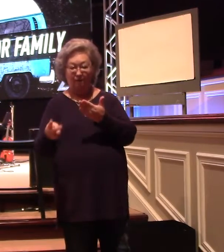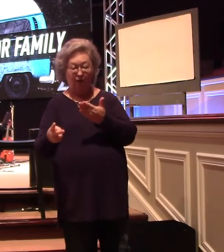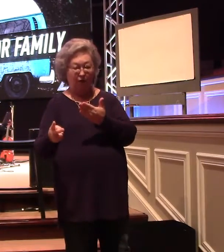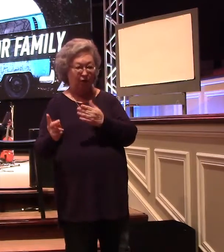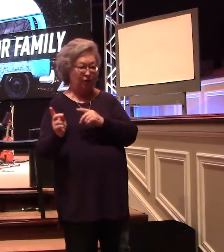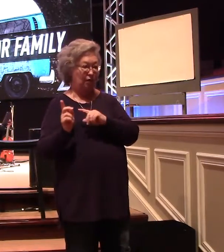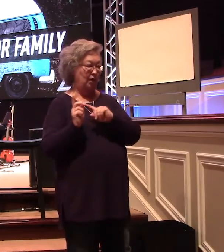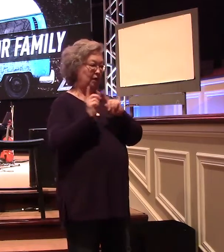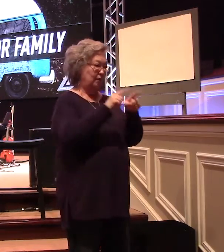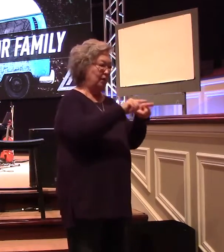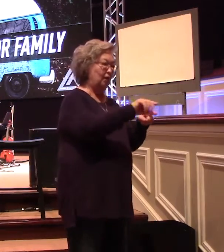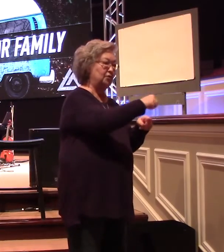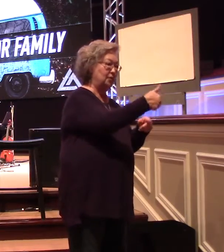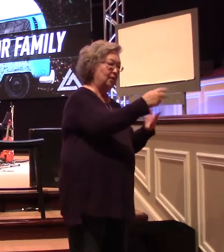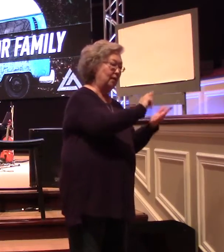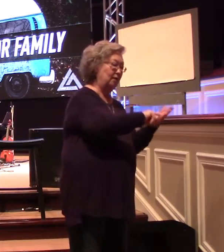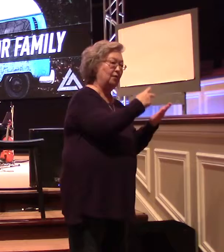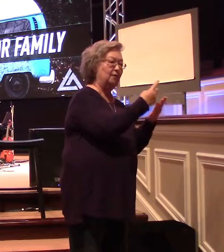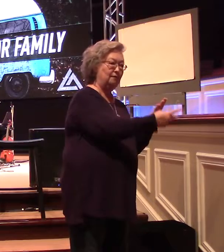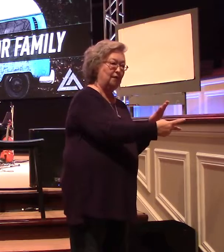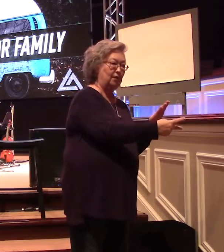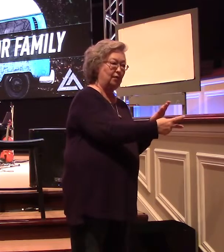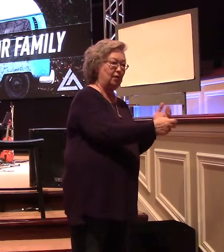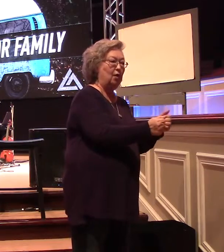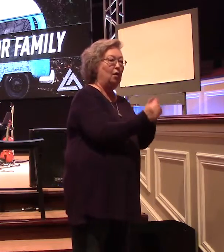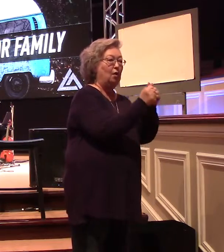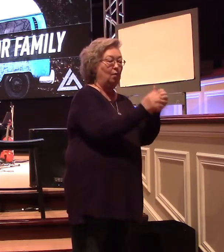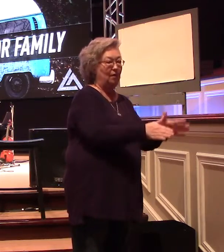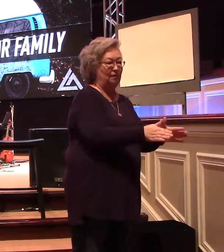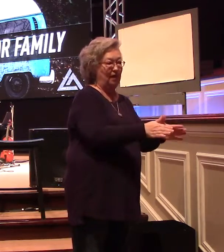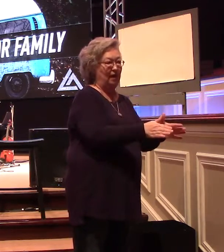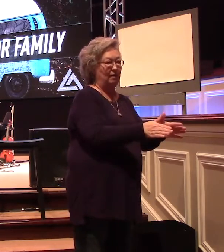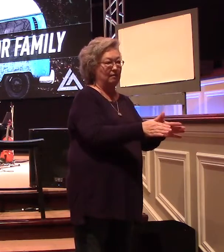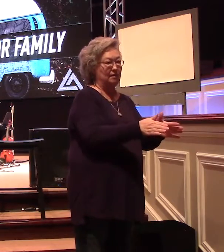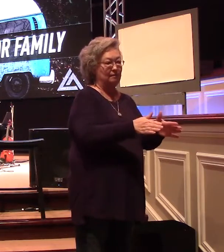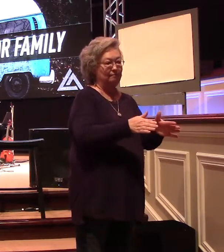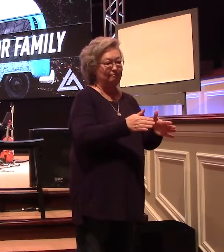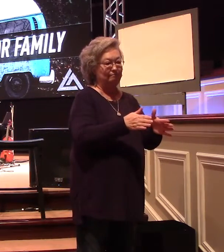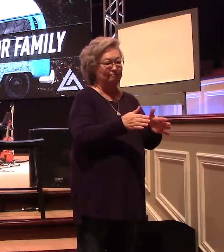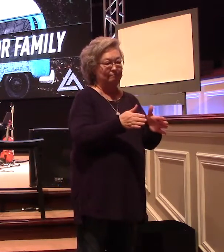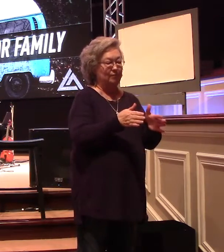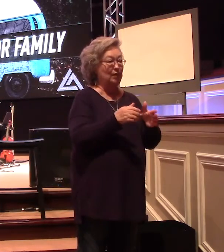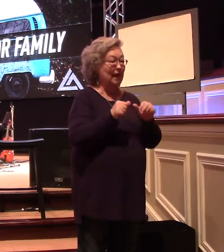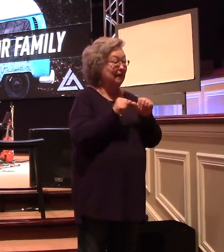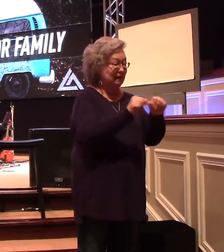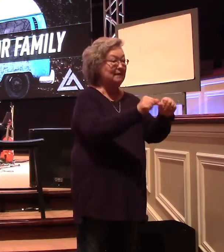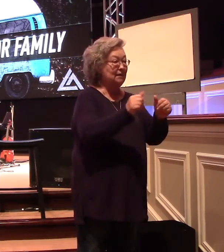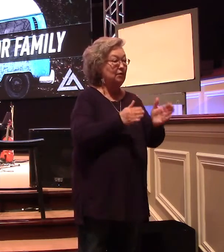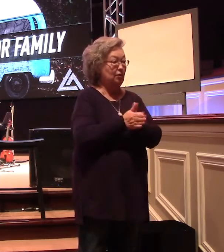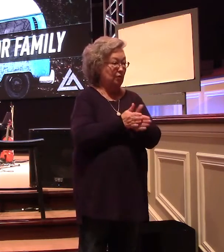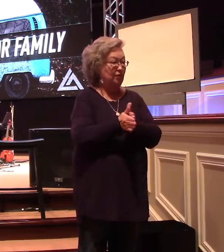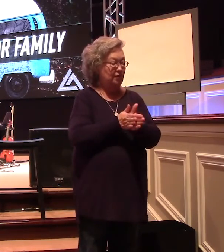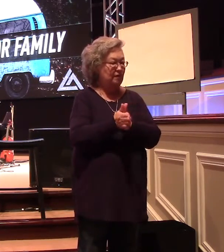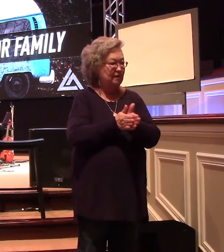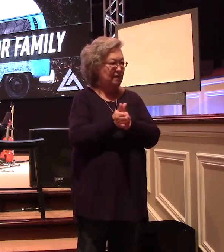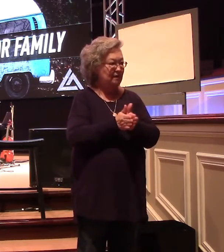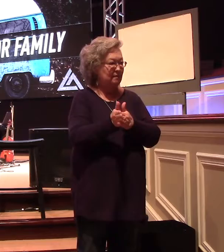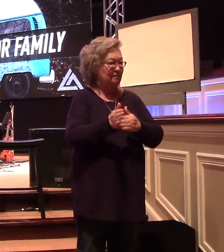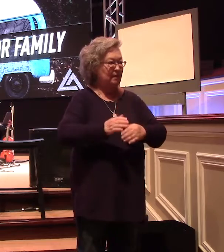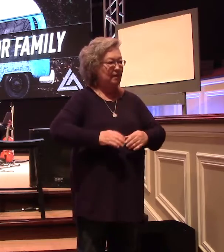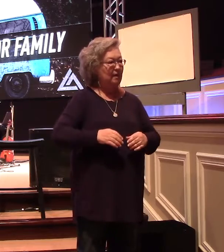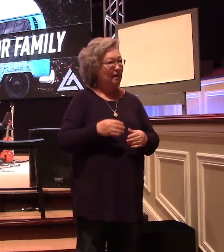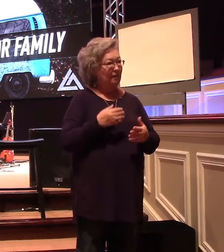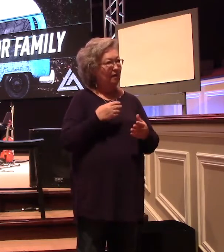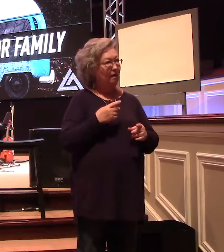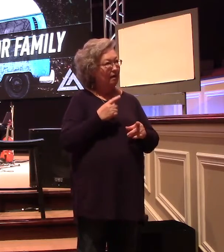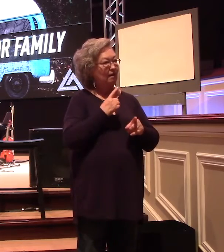enthusiasm. And when I read that, that was encouraging to me. You know why? Because I had a great track record with the first part of that. All right, going from